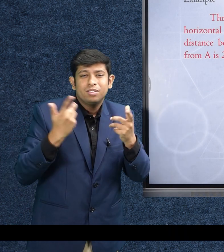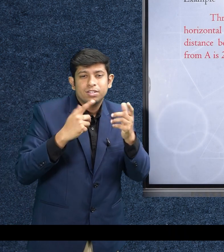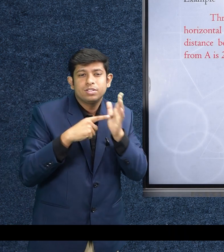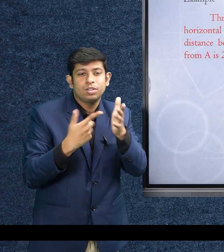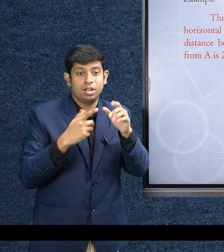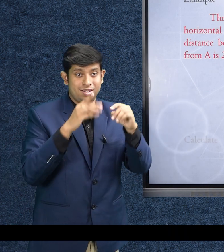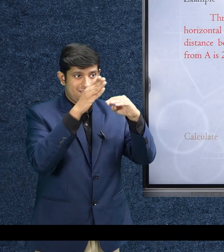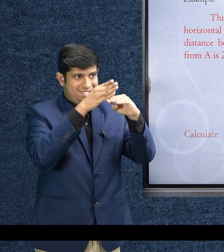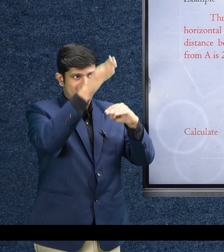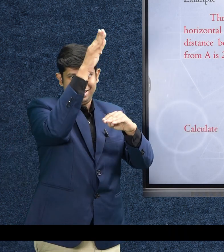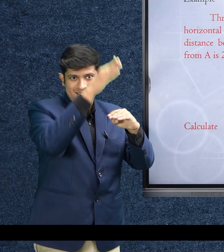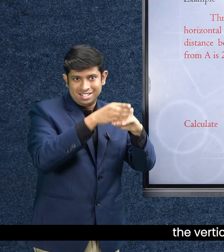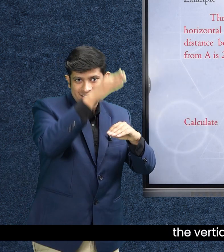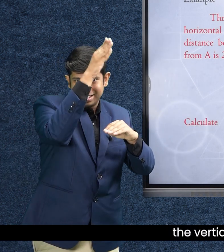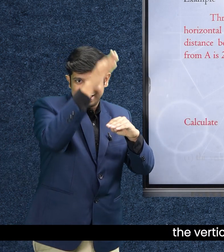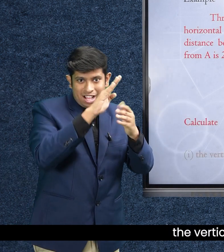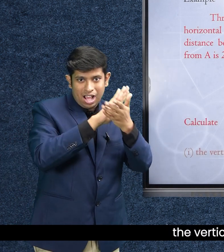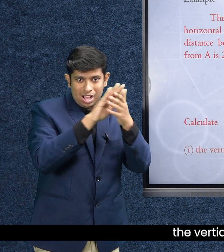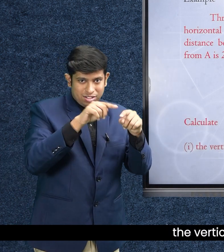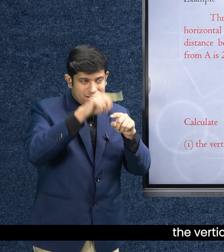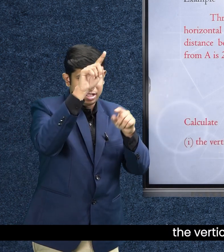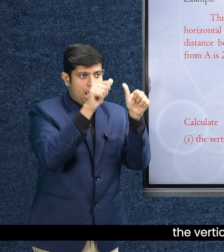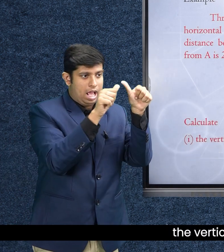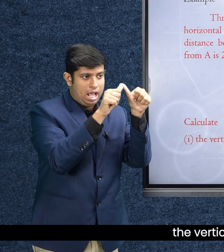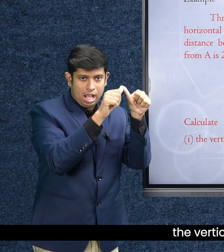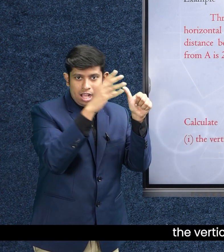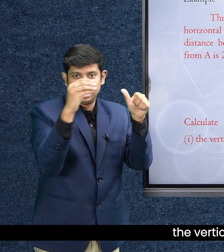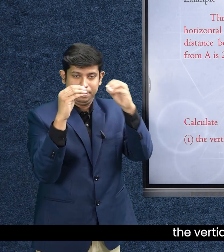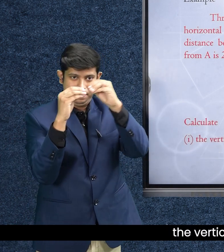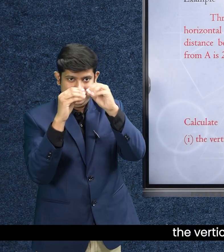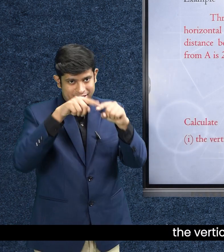Calculate the vertical height between A and B